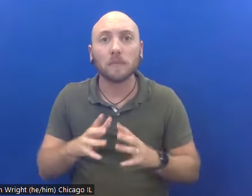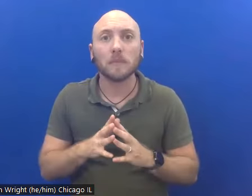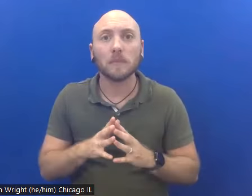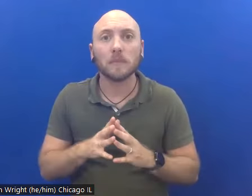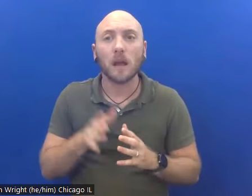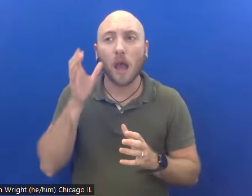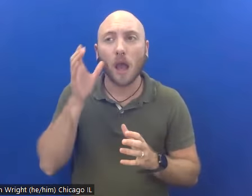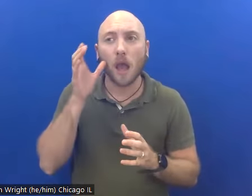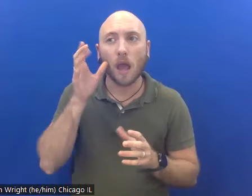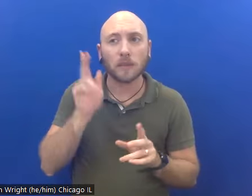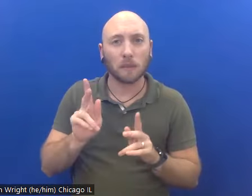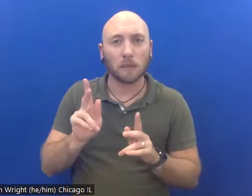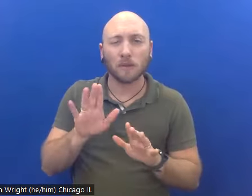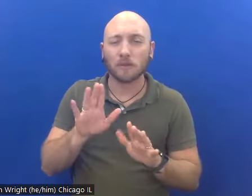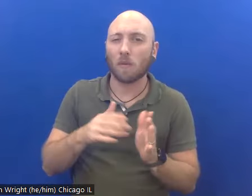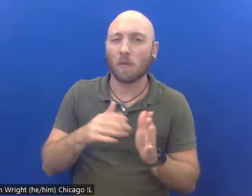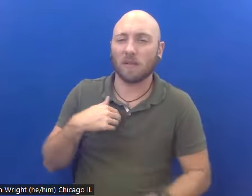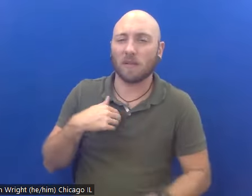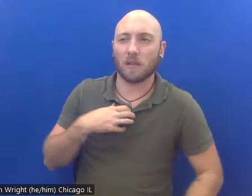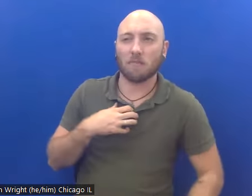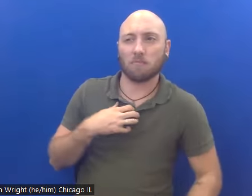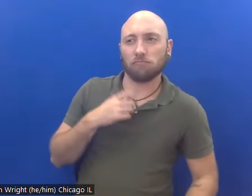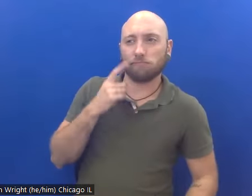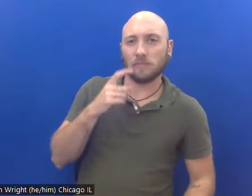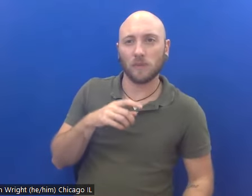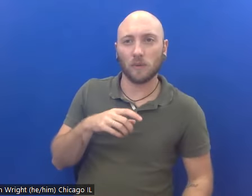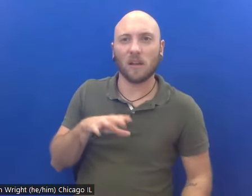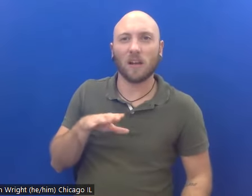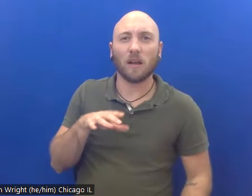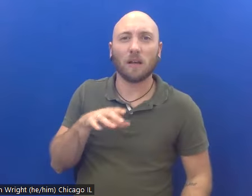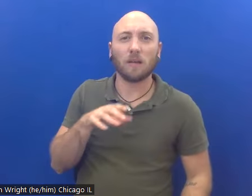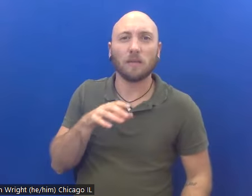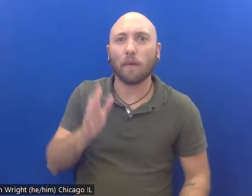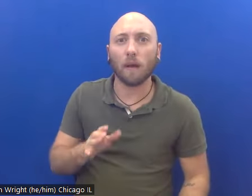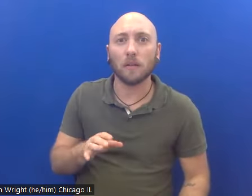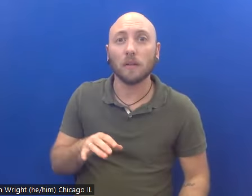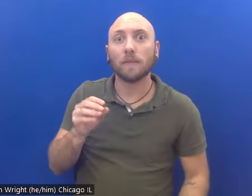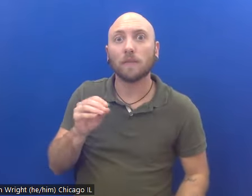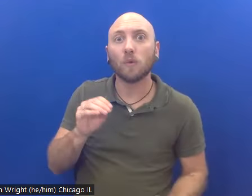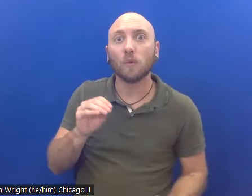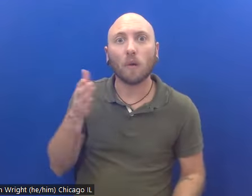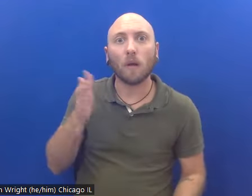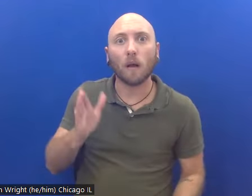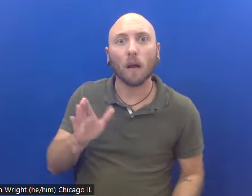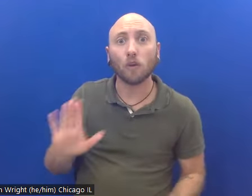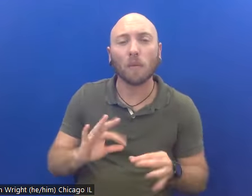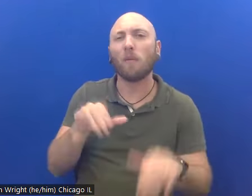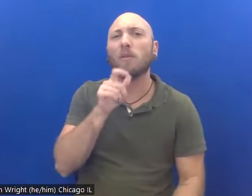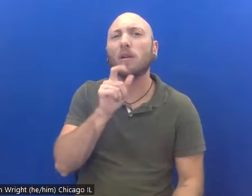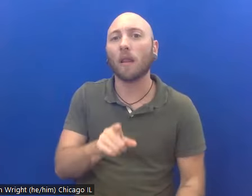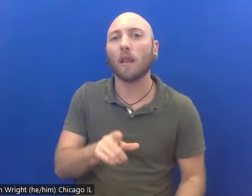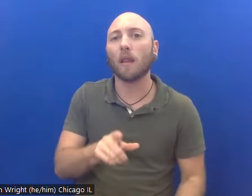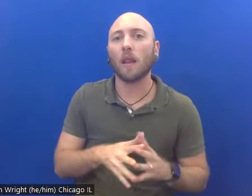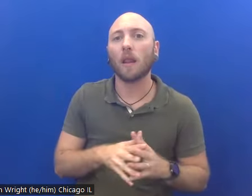lot of stuff I was hearing because in my mind there is no God, and if there is no God, then what you're saying is not real. But I was gone. I was meeting